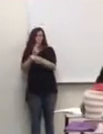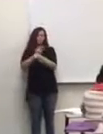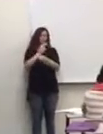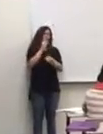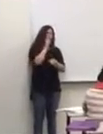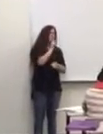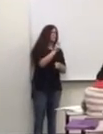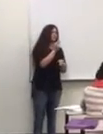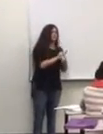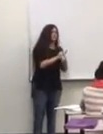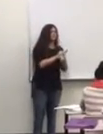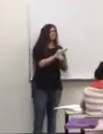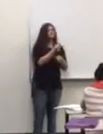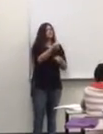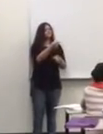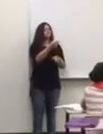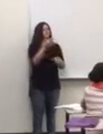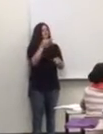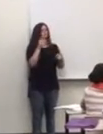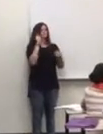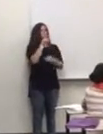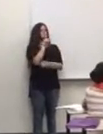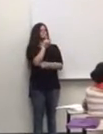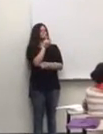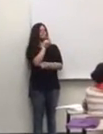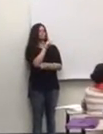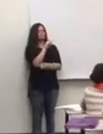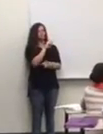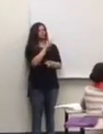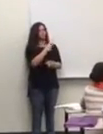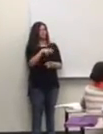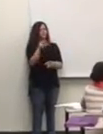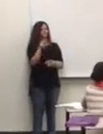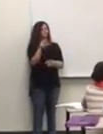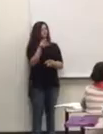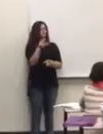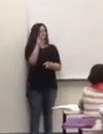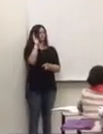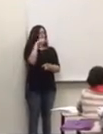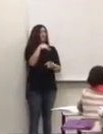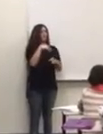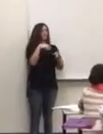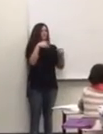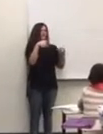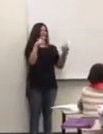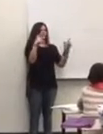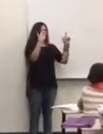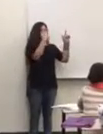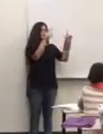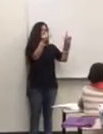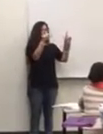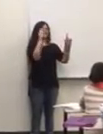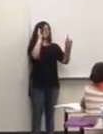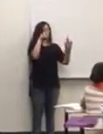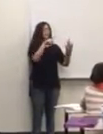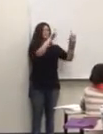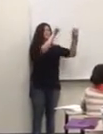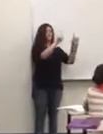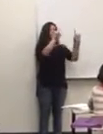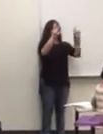Bree. I have a question about transitions. Yeah. Does that include like when the title and stuff and the points come in? Like how you can like bounce them in or Yeah, like a boing, boing, boing, boing,